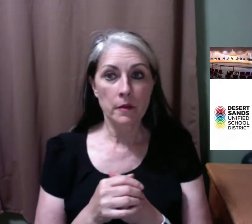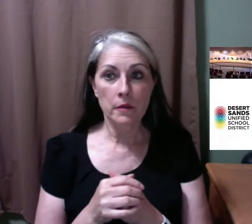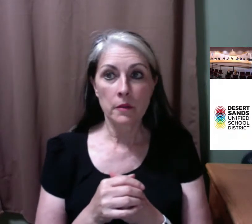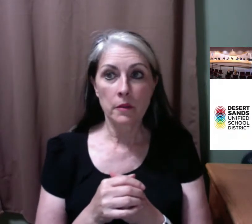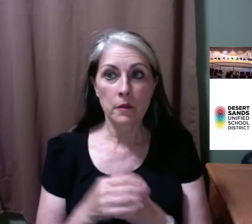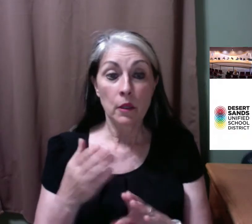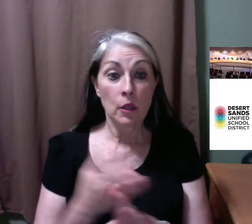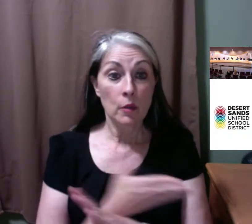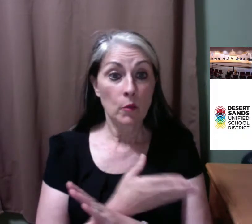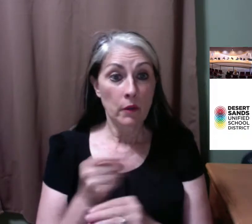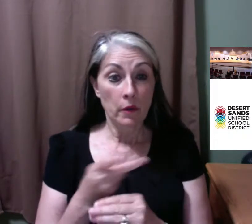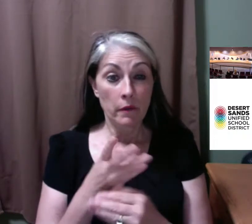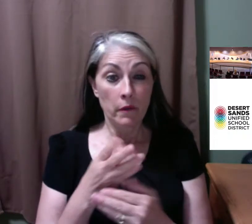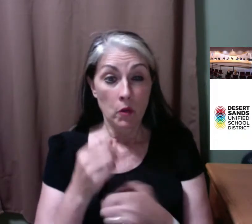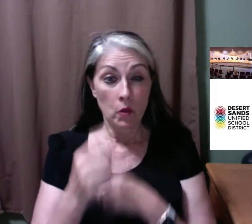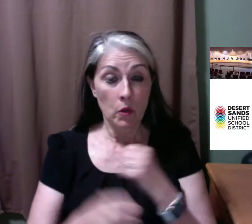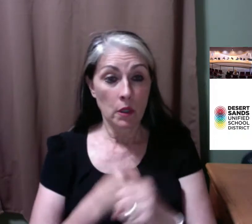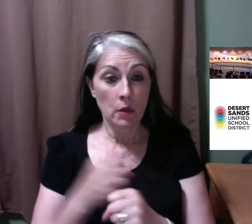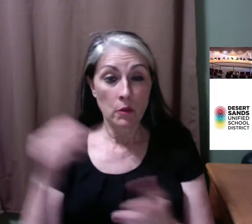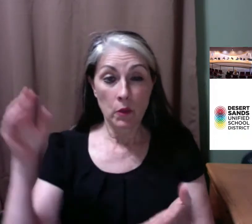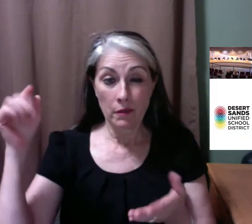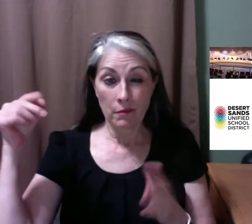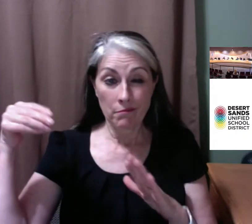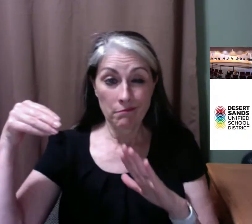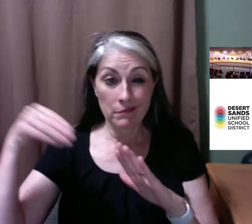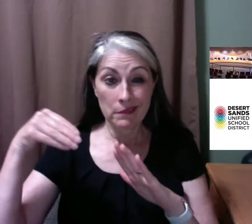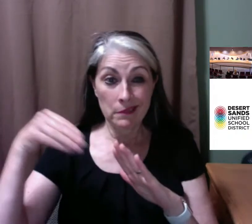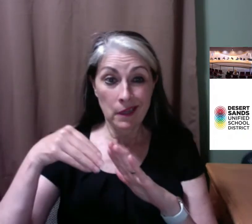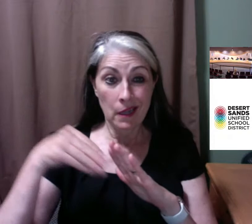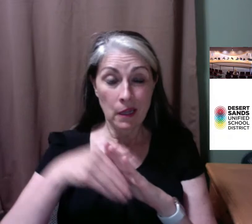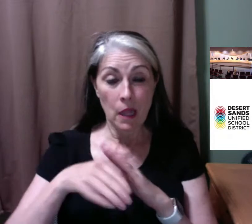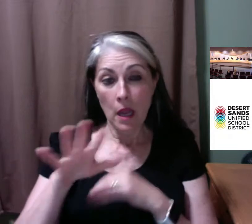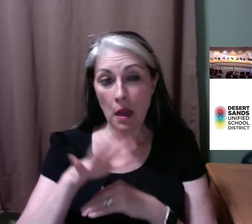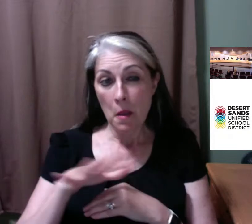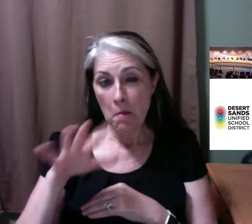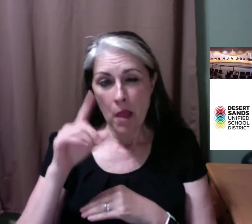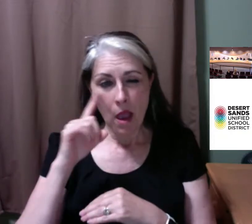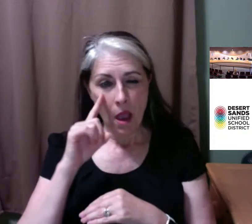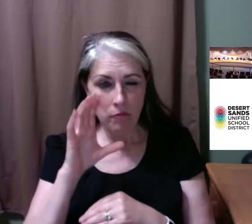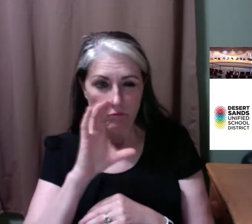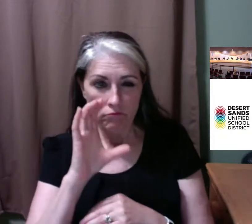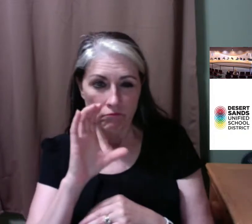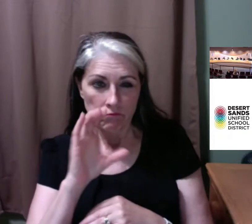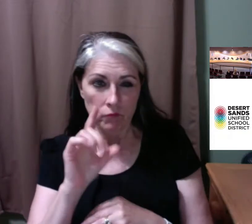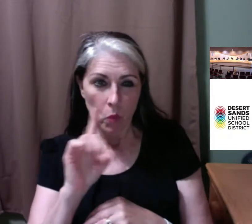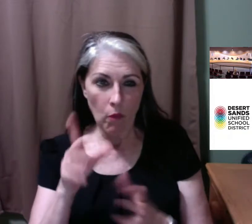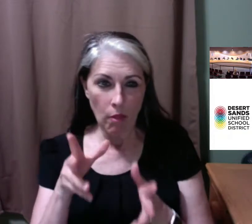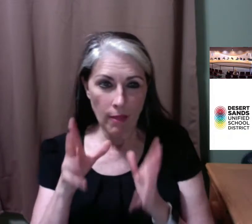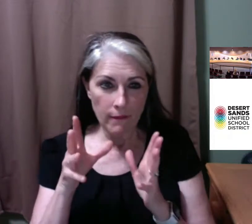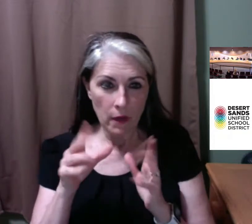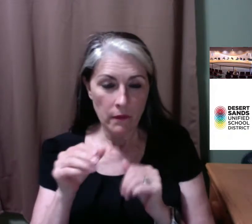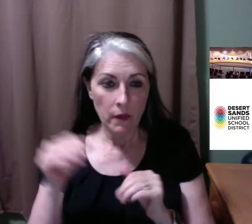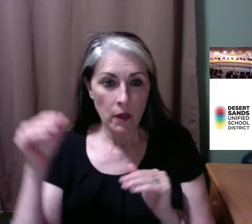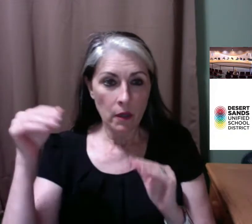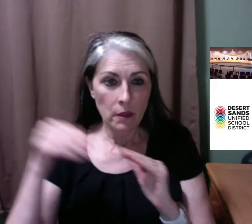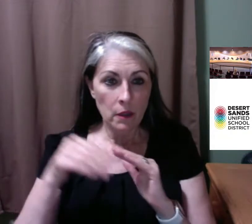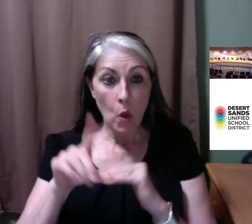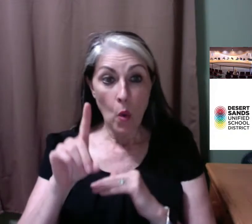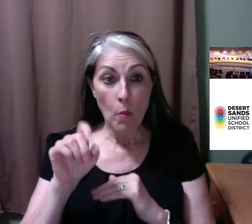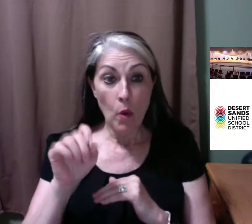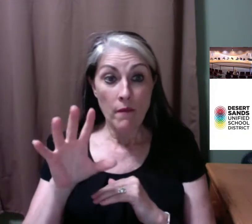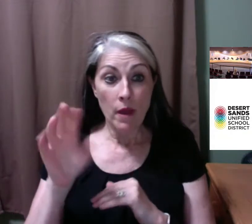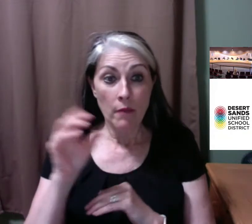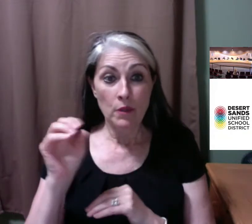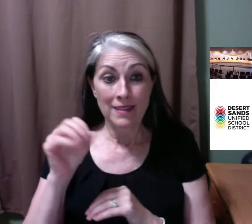In the previous couple years, we've declined approximately, I'm trying to find my place here, we declined 1.5% this